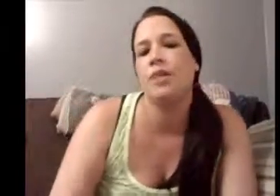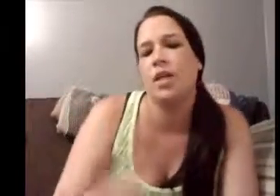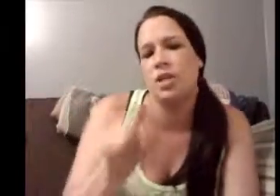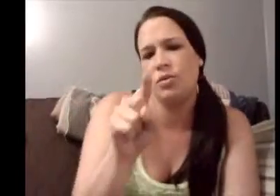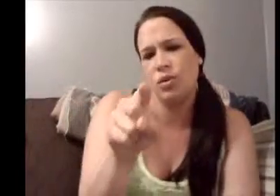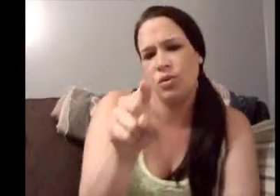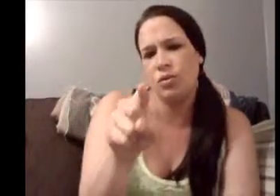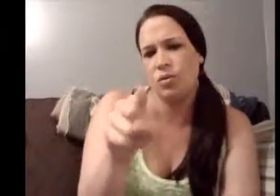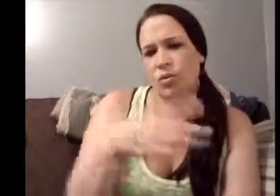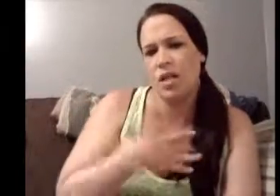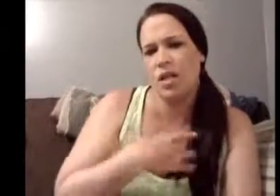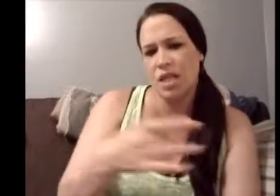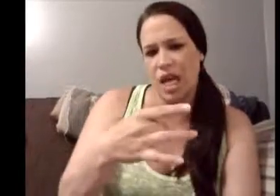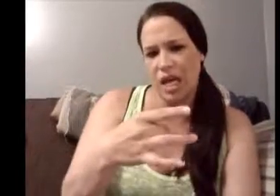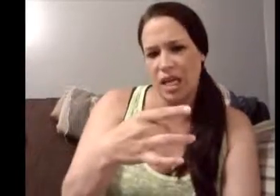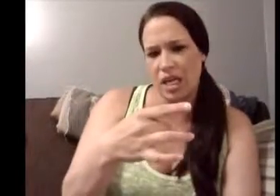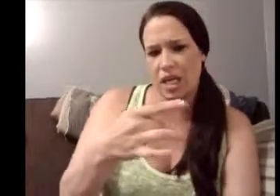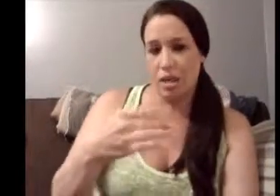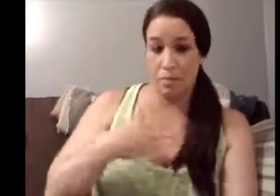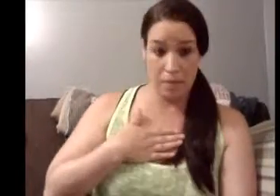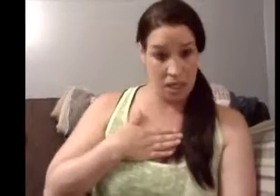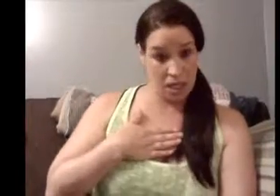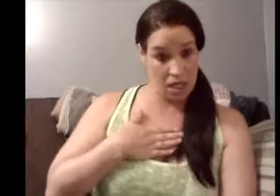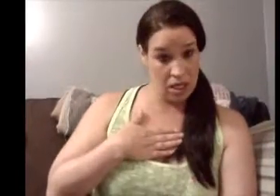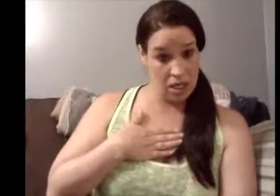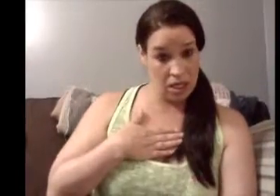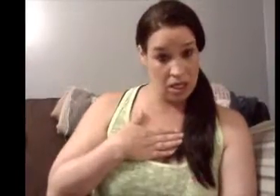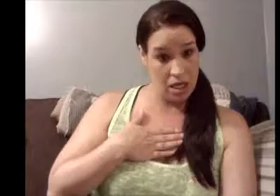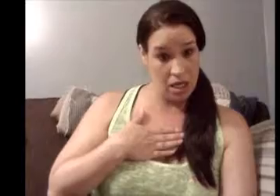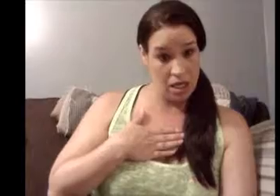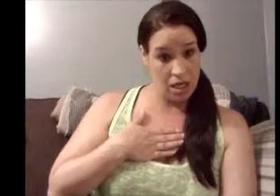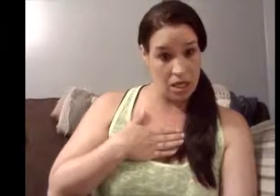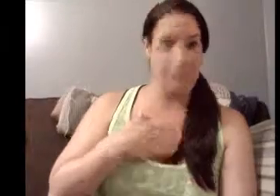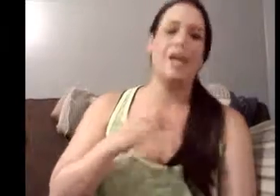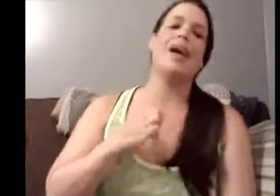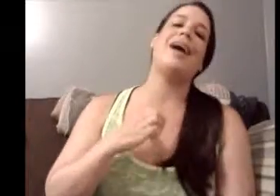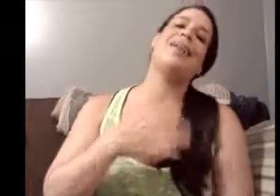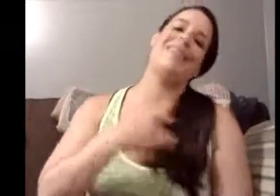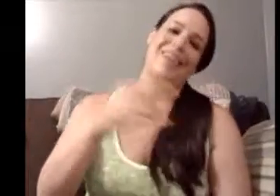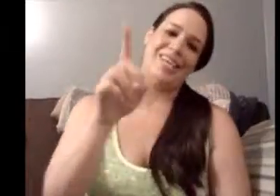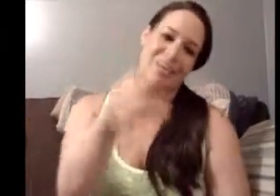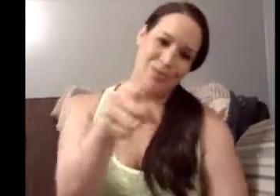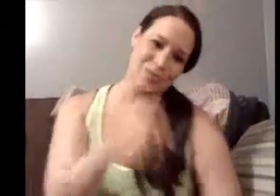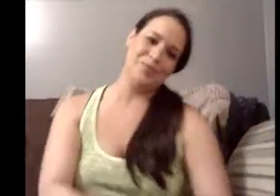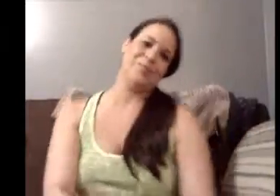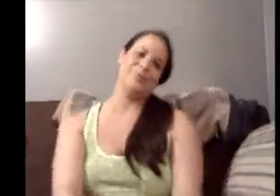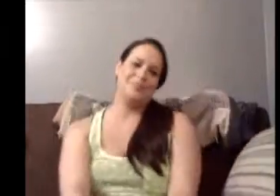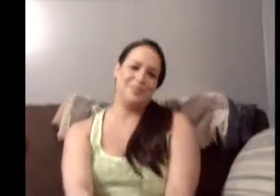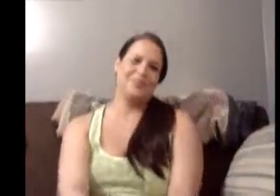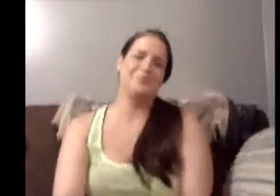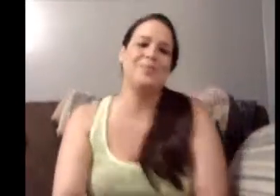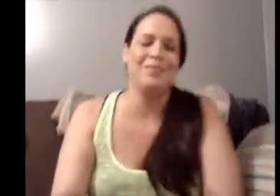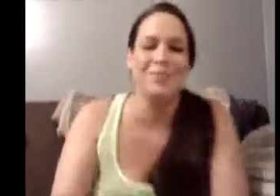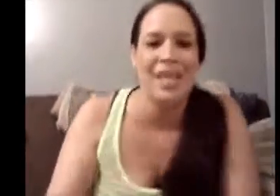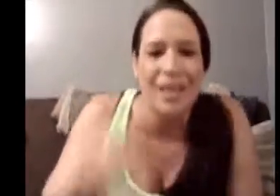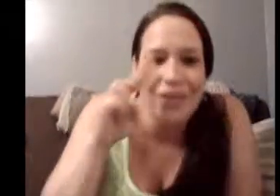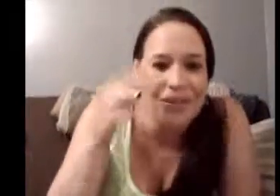Do you like me? I like you. You're